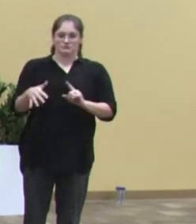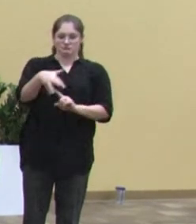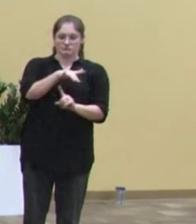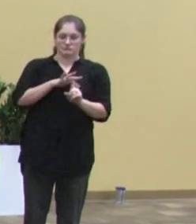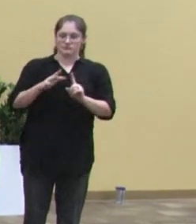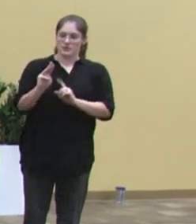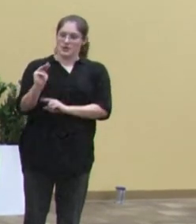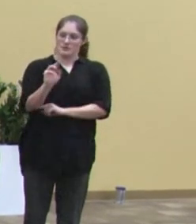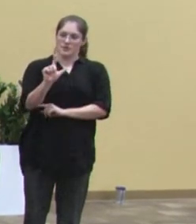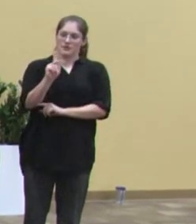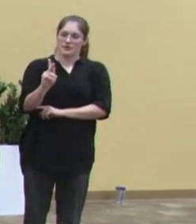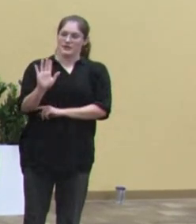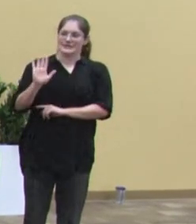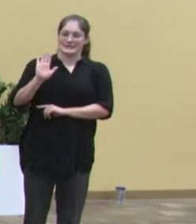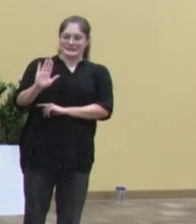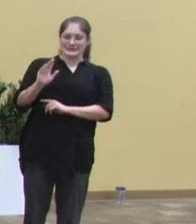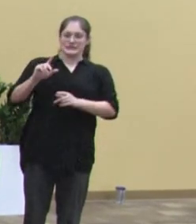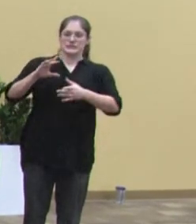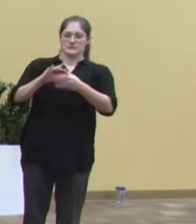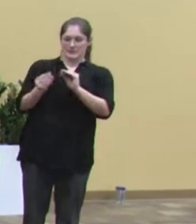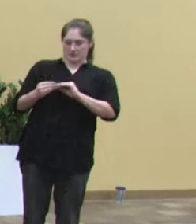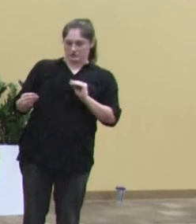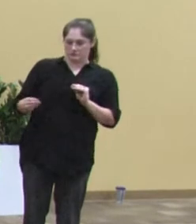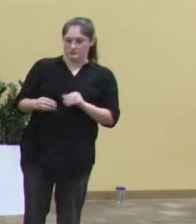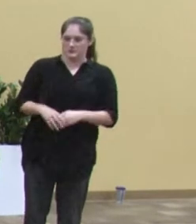message was reported to be.